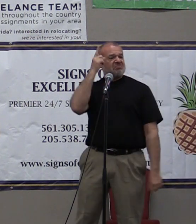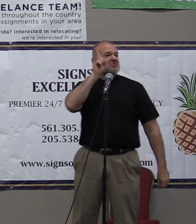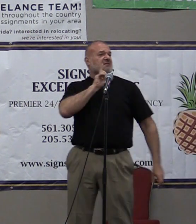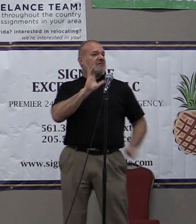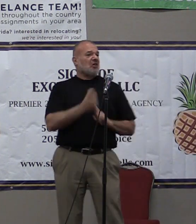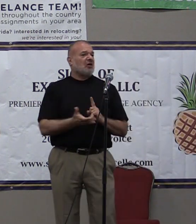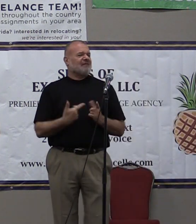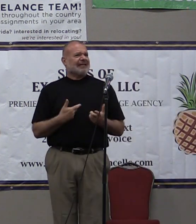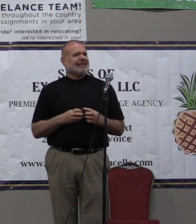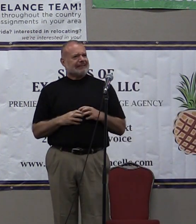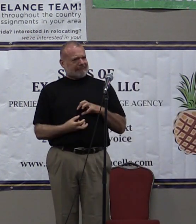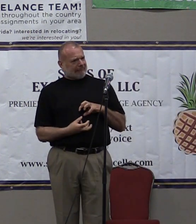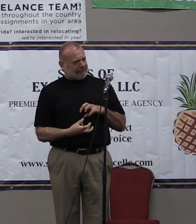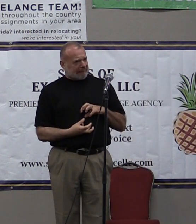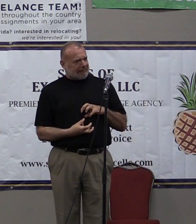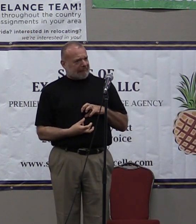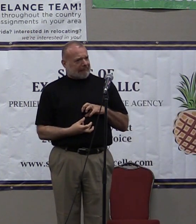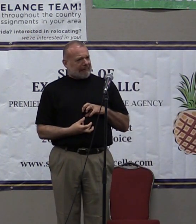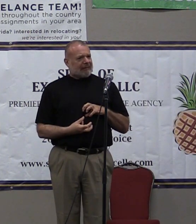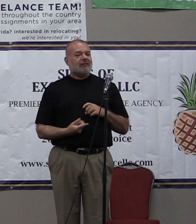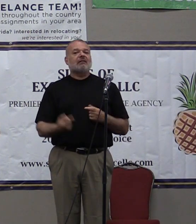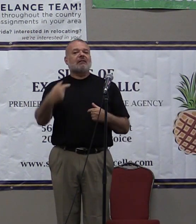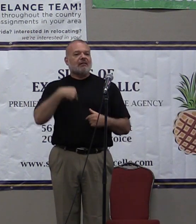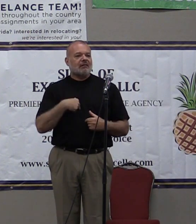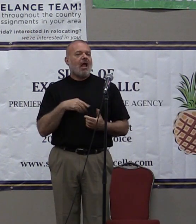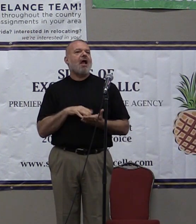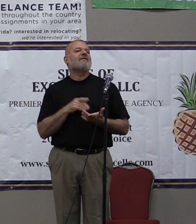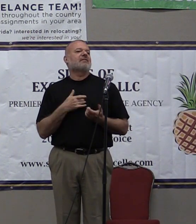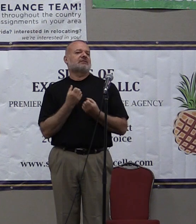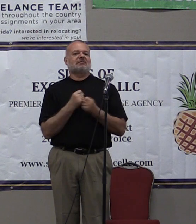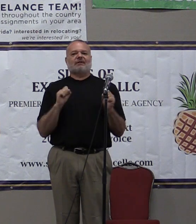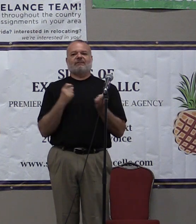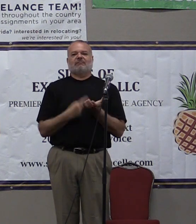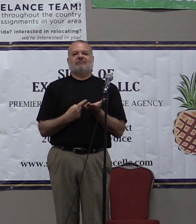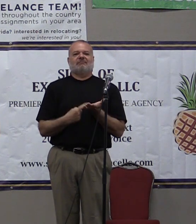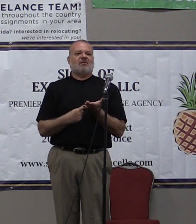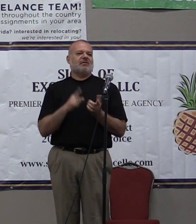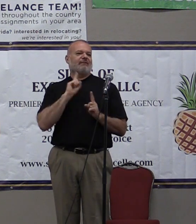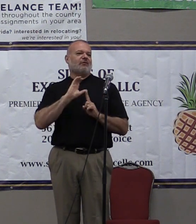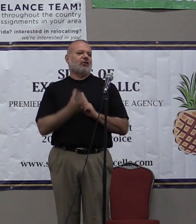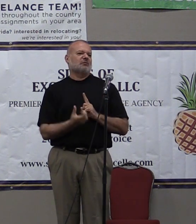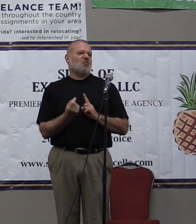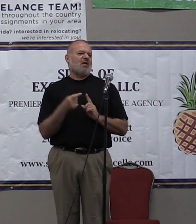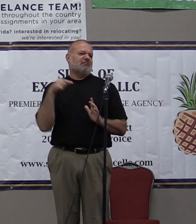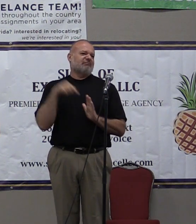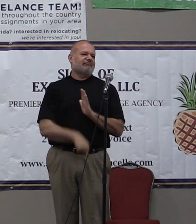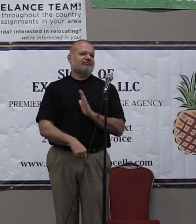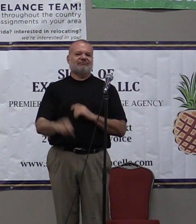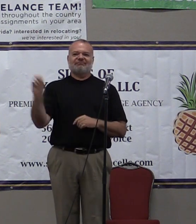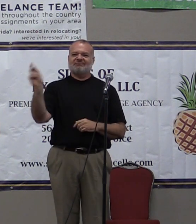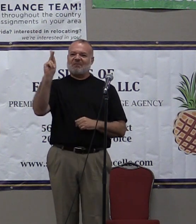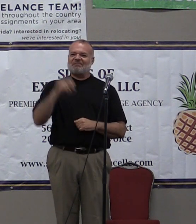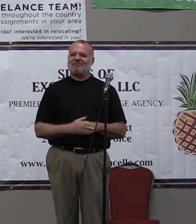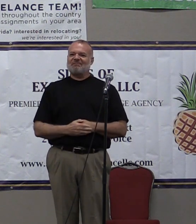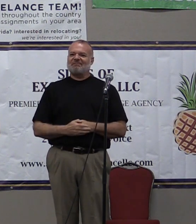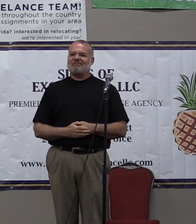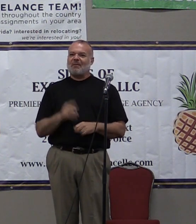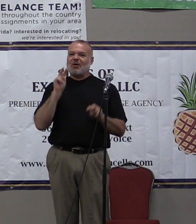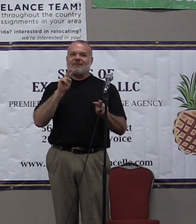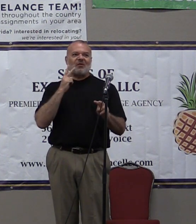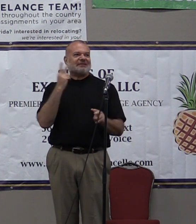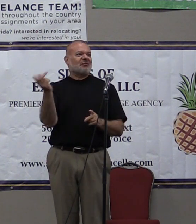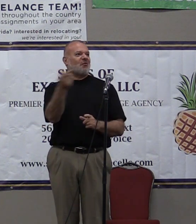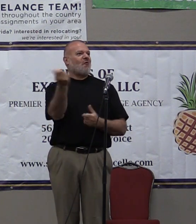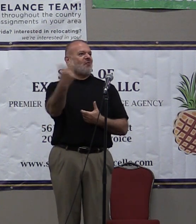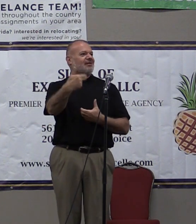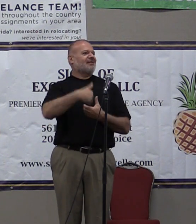Do I have enough understanding about deaf culture? So come and in a safe environment, we'll learn about it. And, all